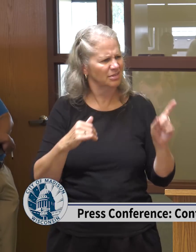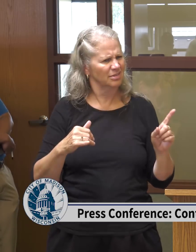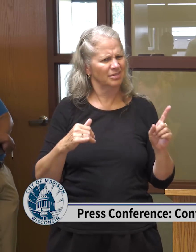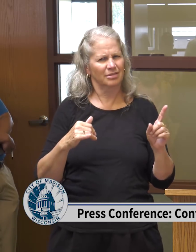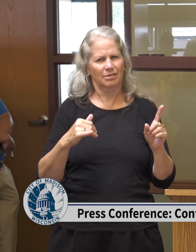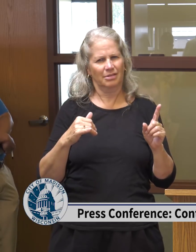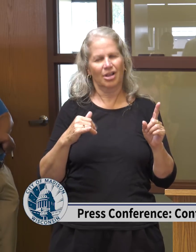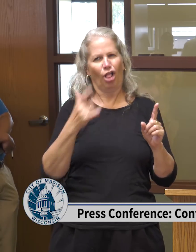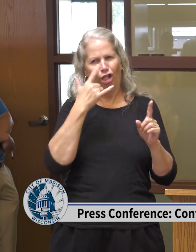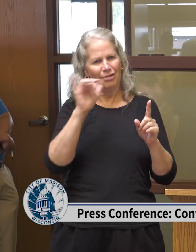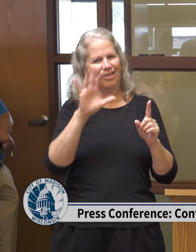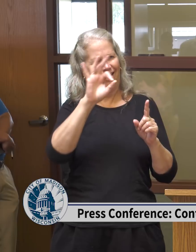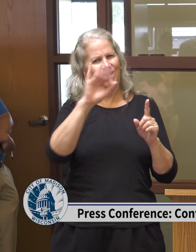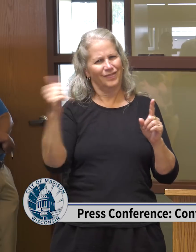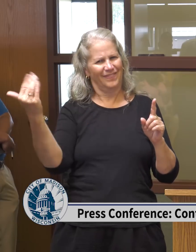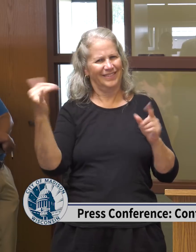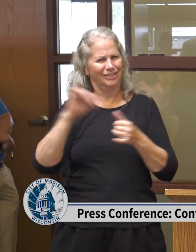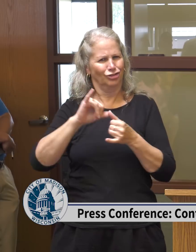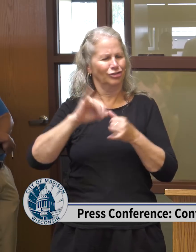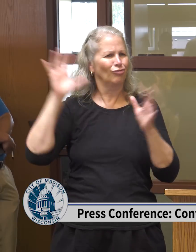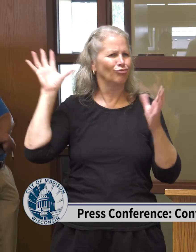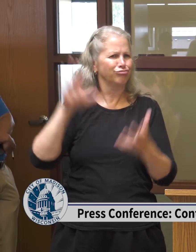portions of the watershed.